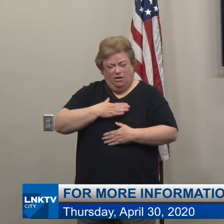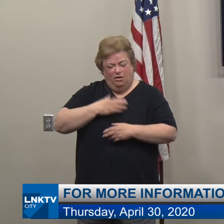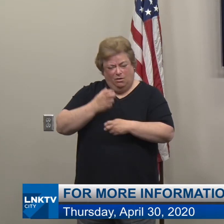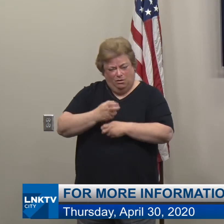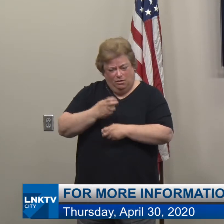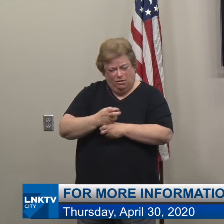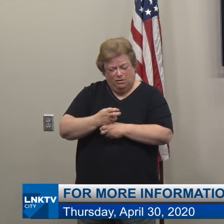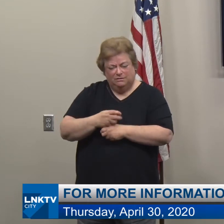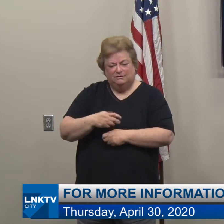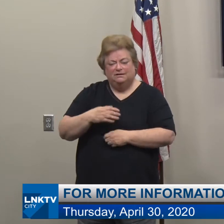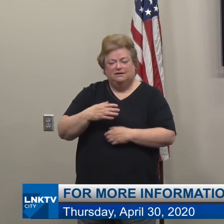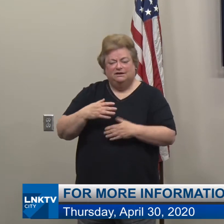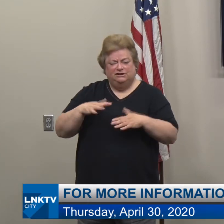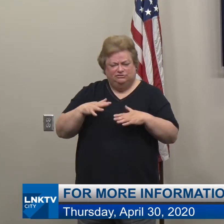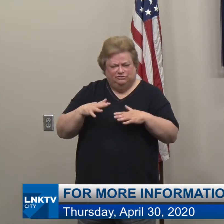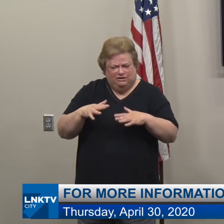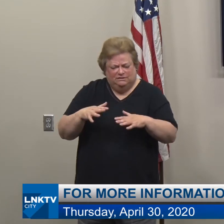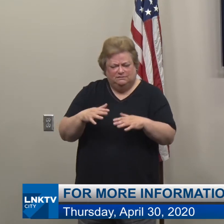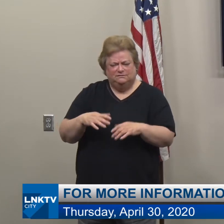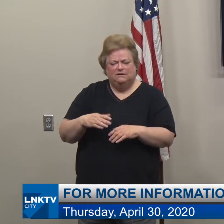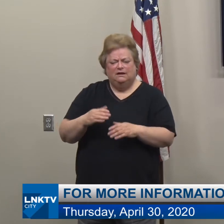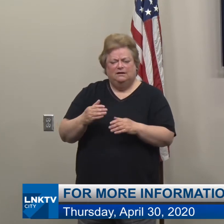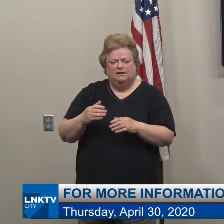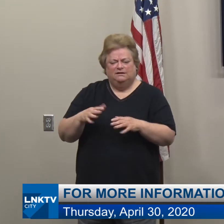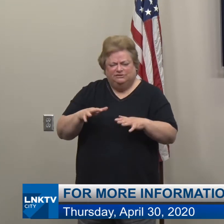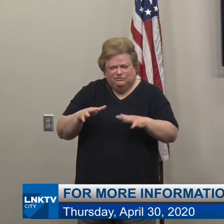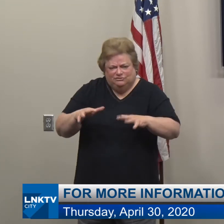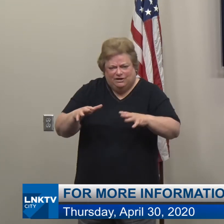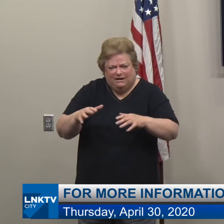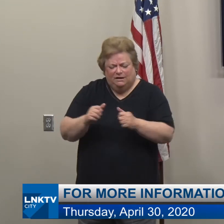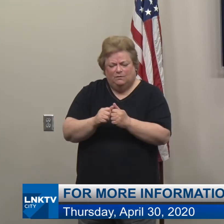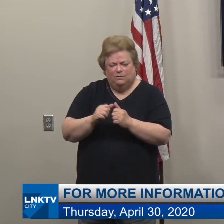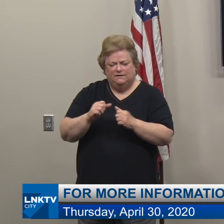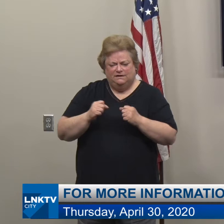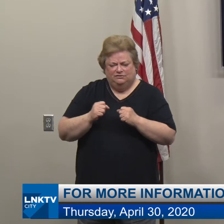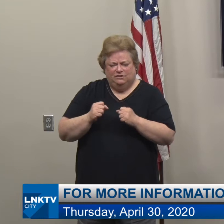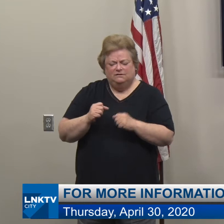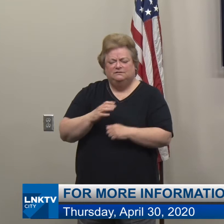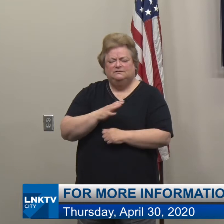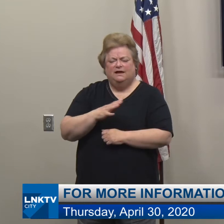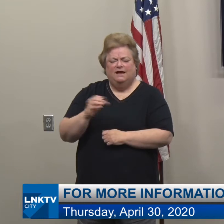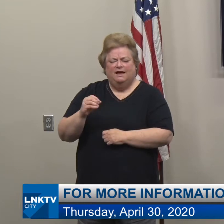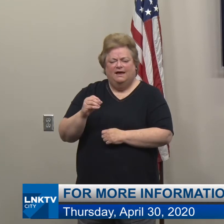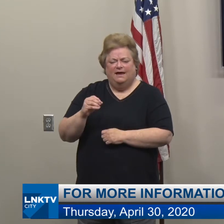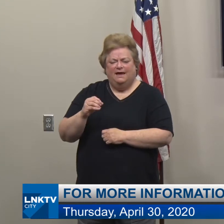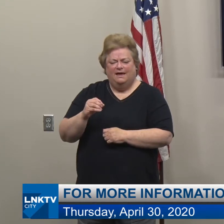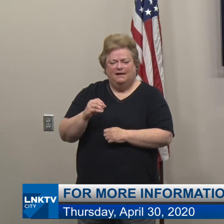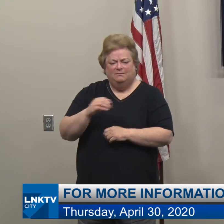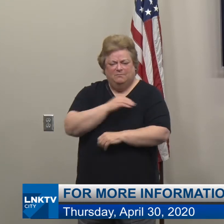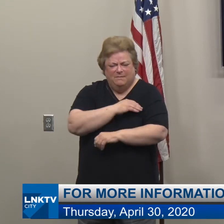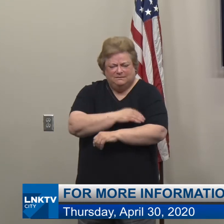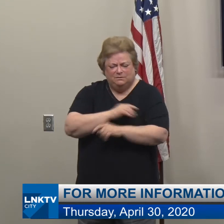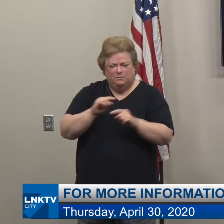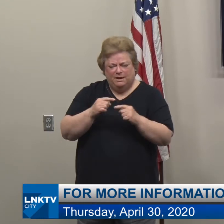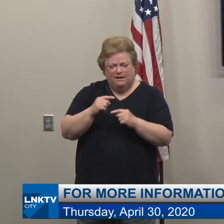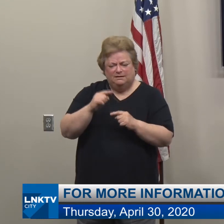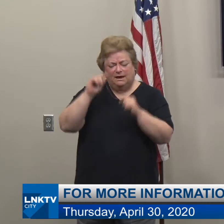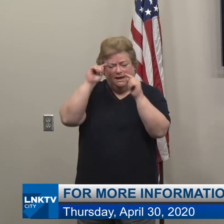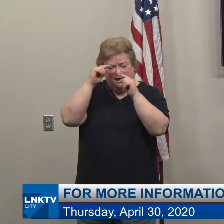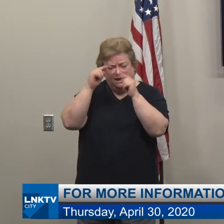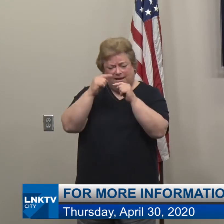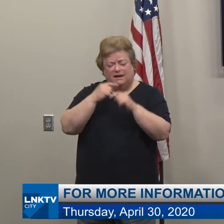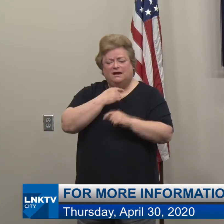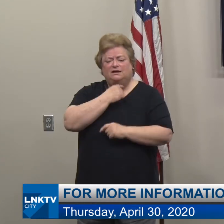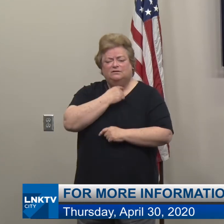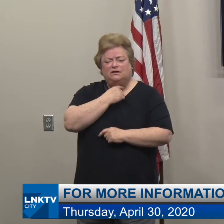breathing, chills, repeated shaking with chills, repeated muscle pain, headache, sore throat, and a new